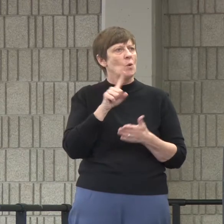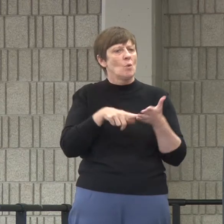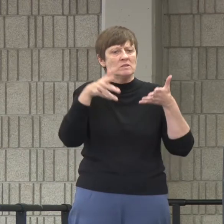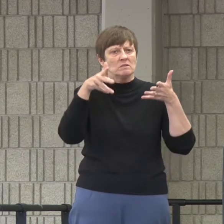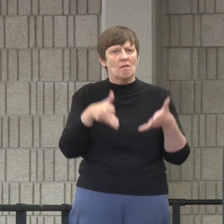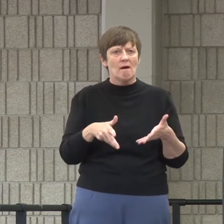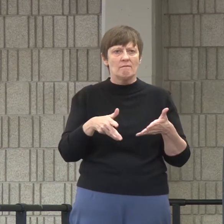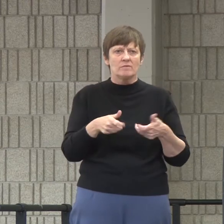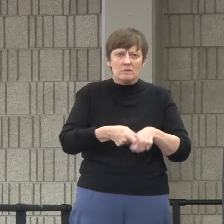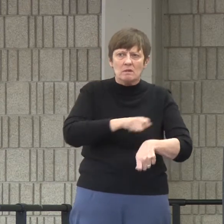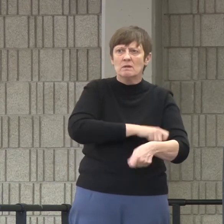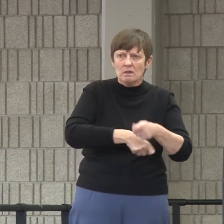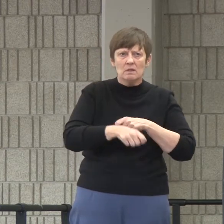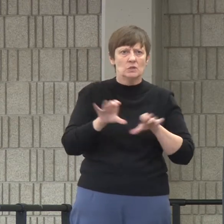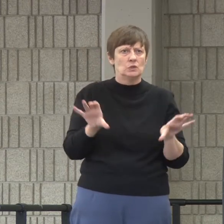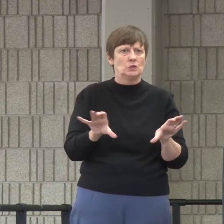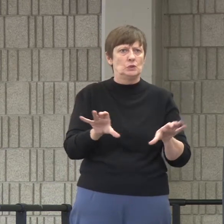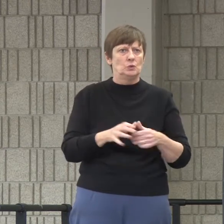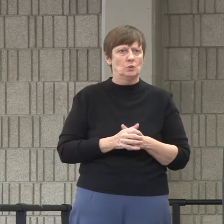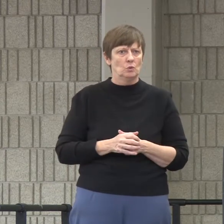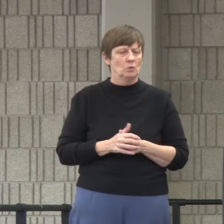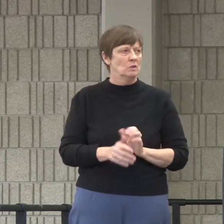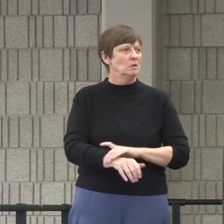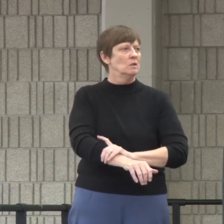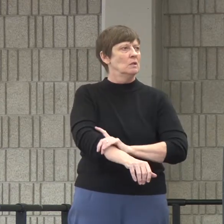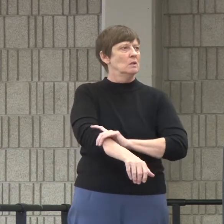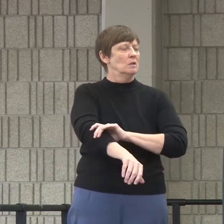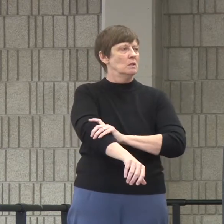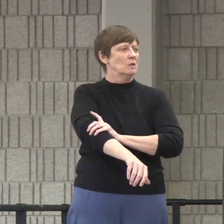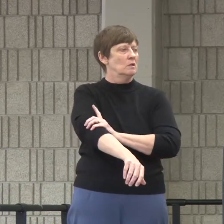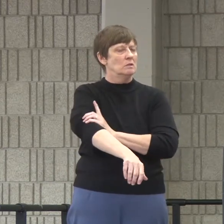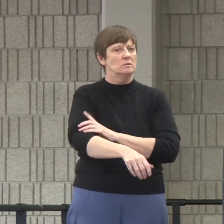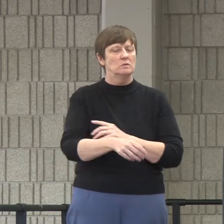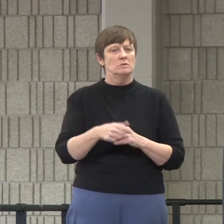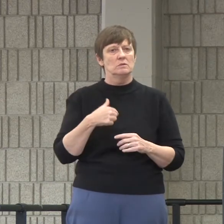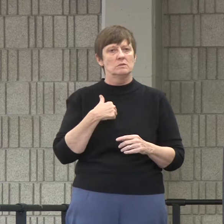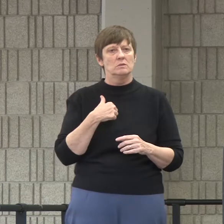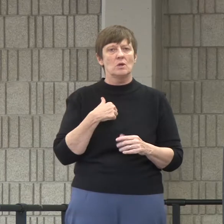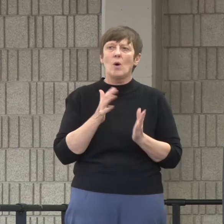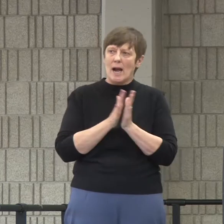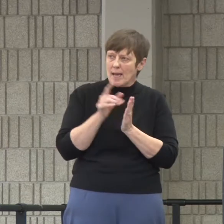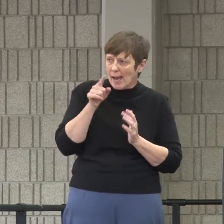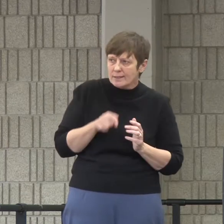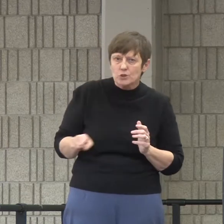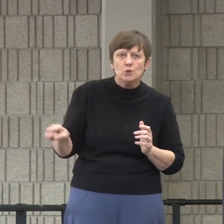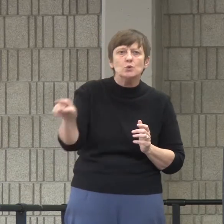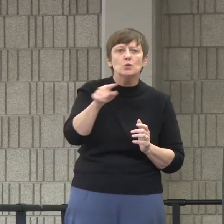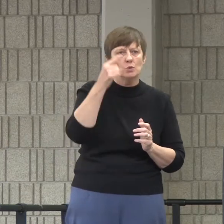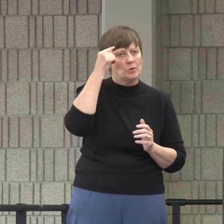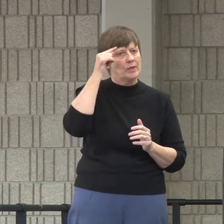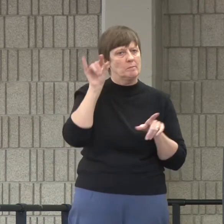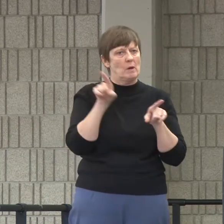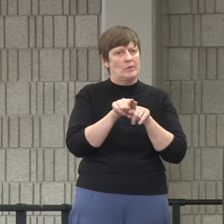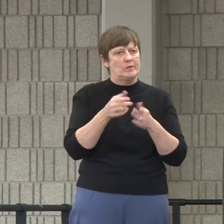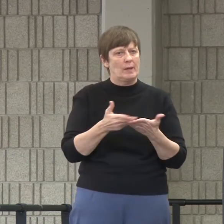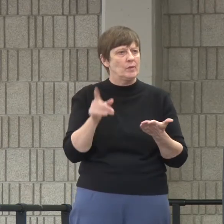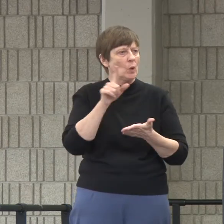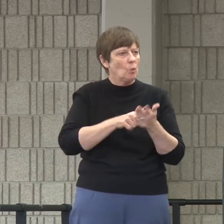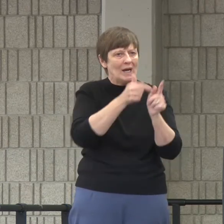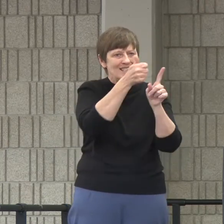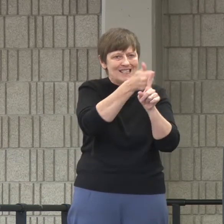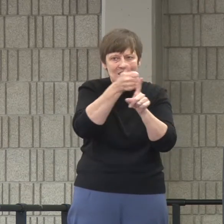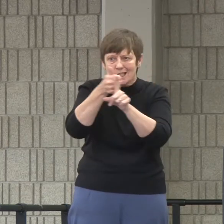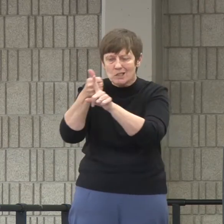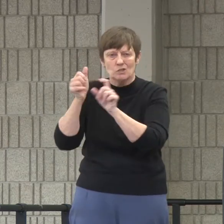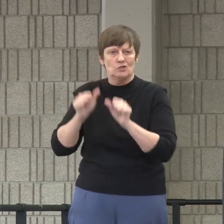do. And so I asked us to think about what each of us can do. In